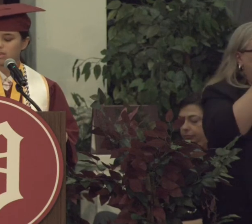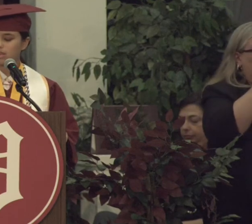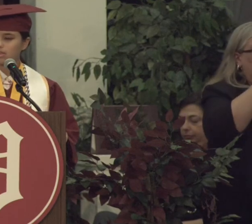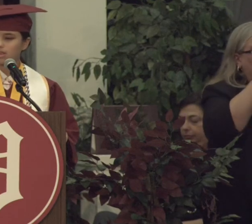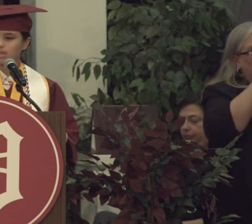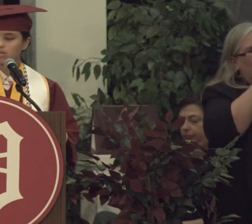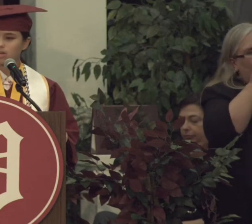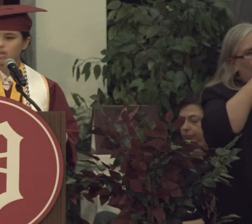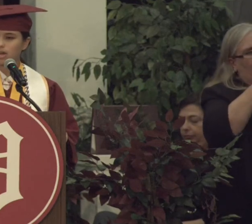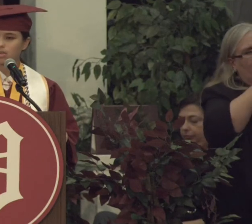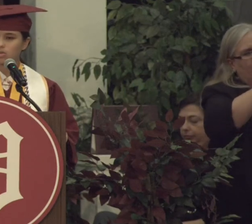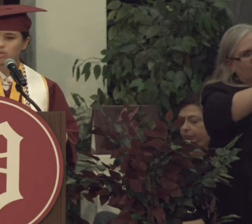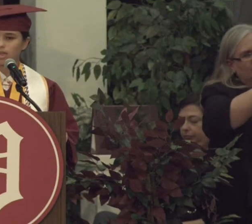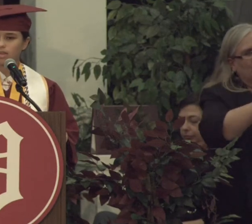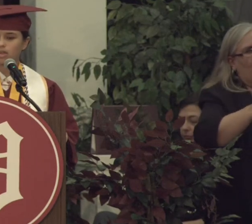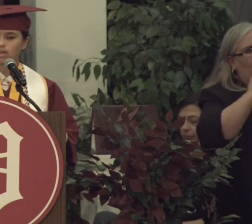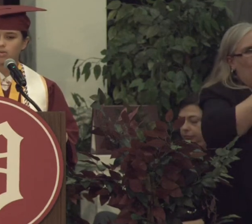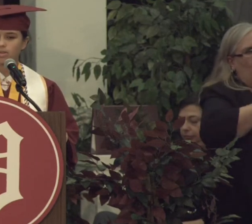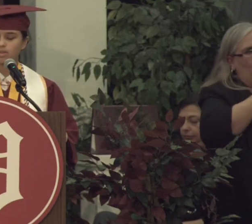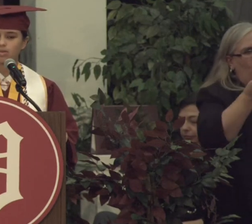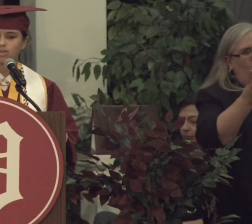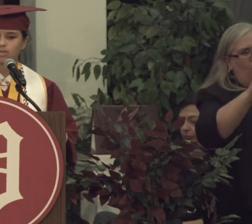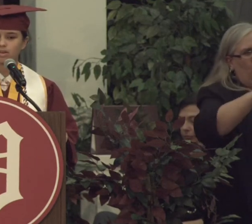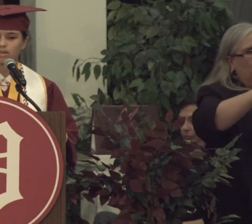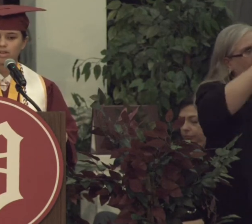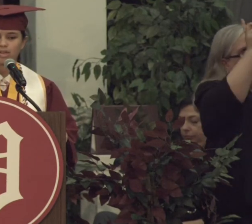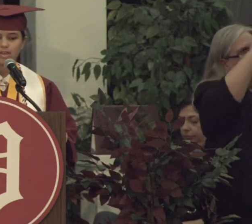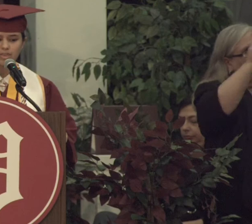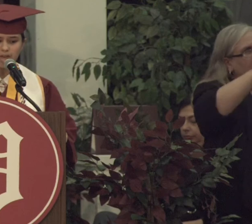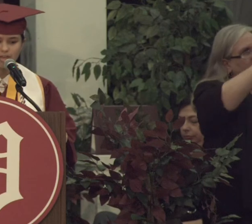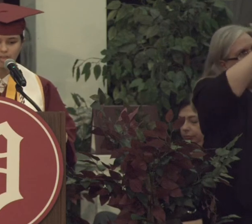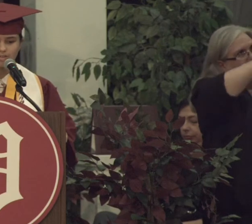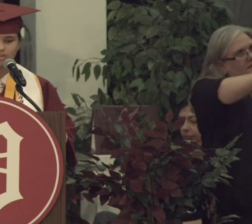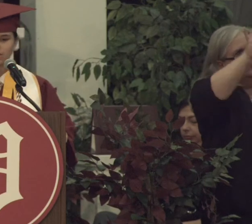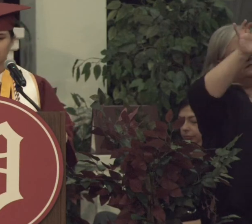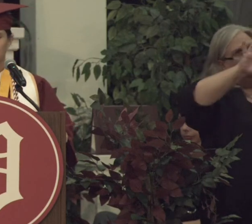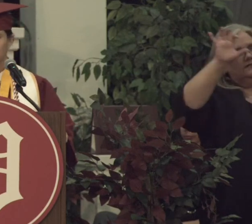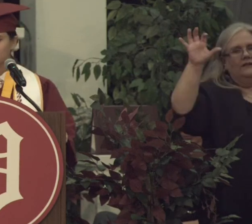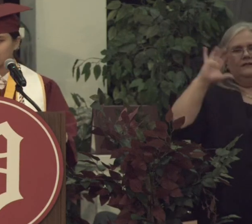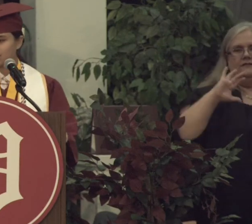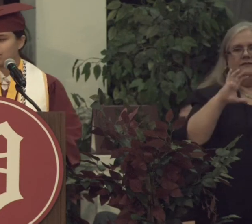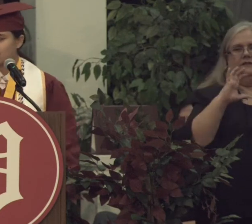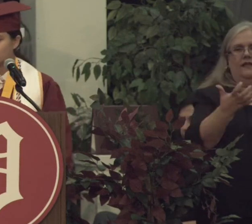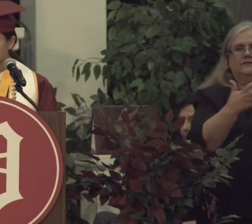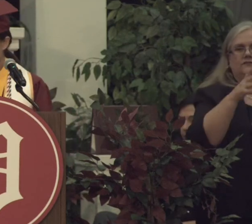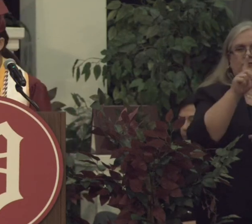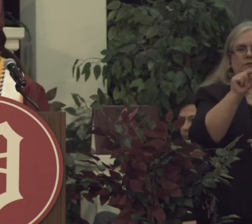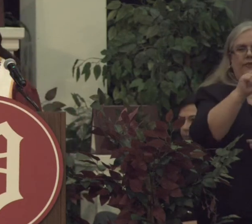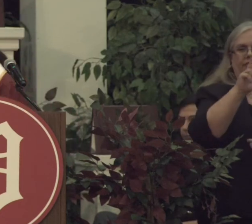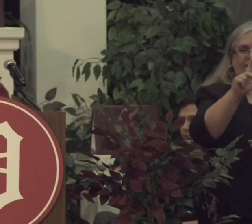constellation, the Destrehan High School Class of 2023. Thank you.